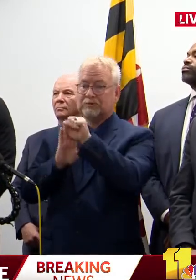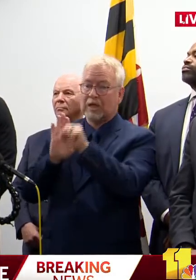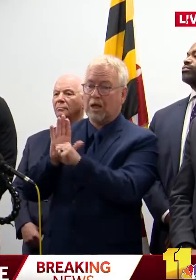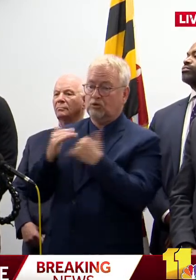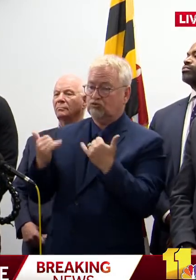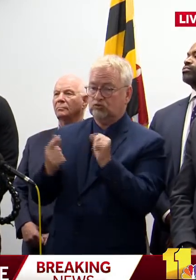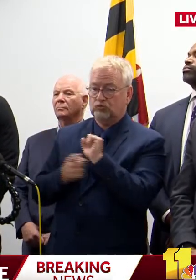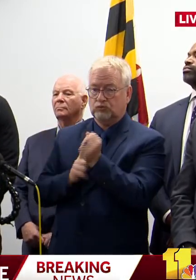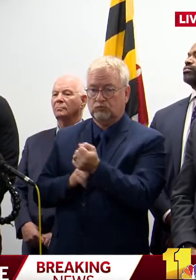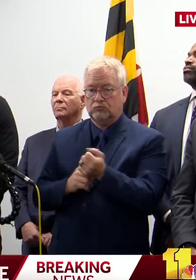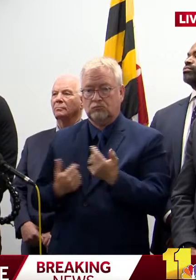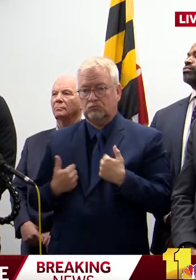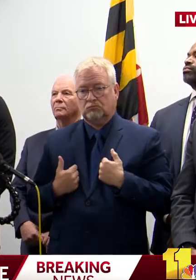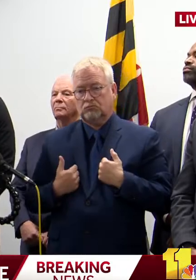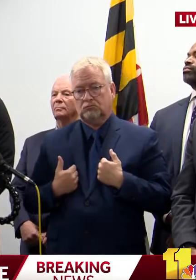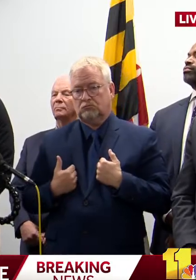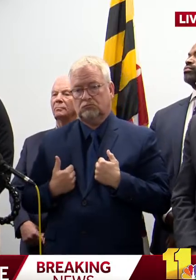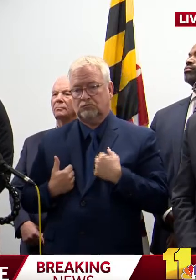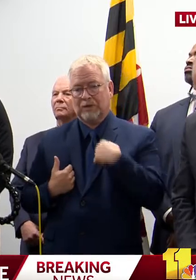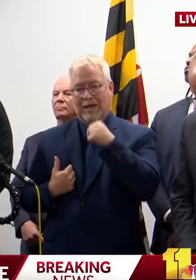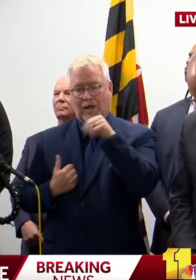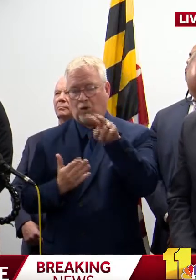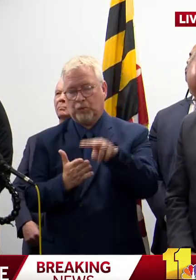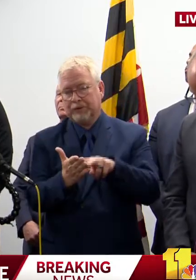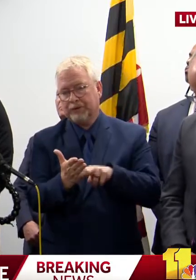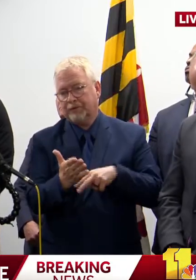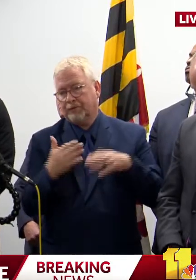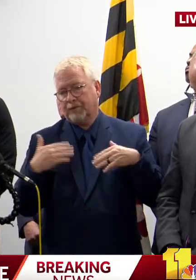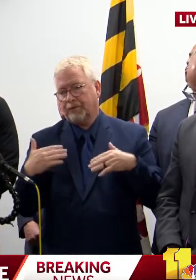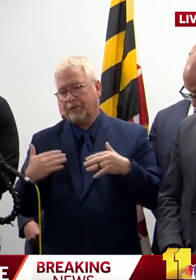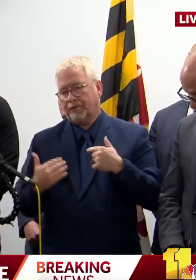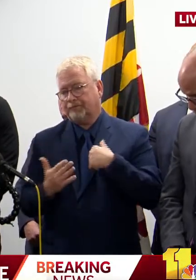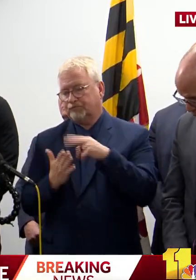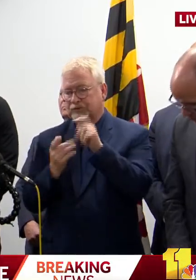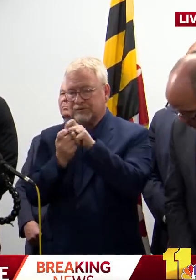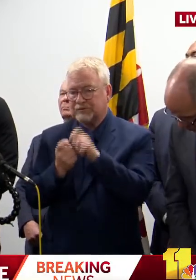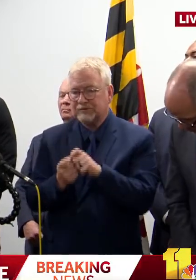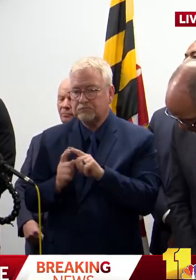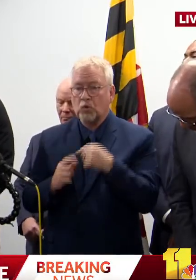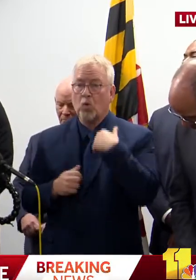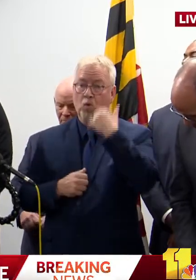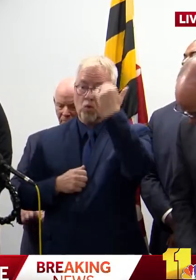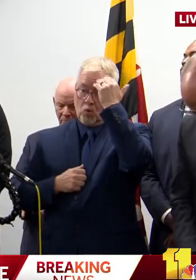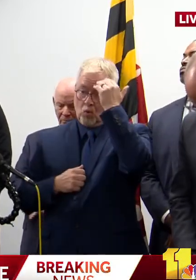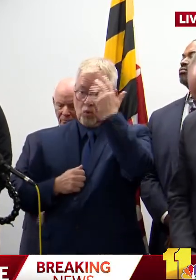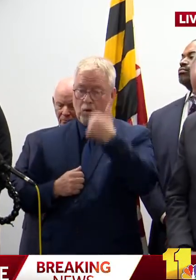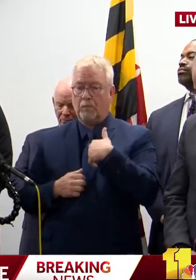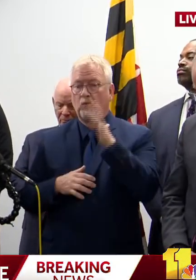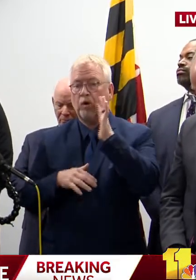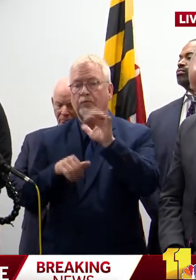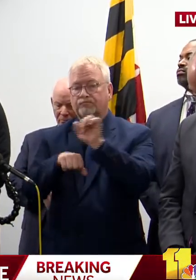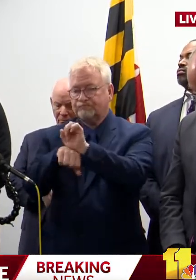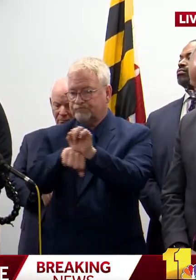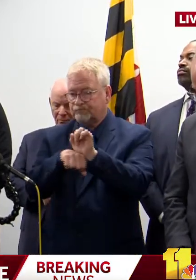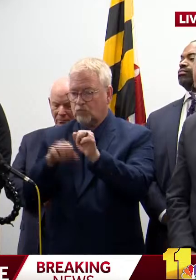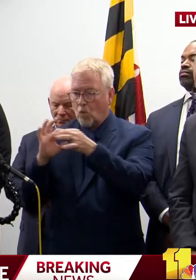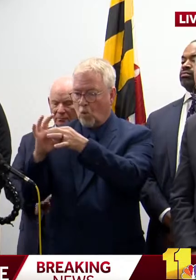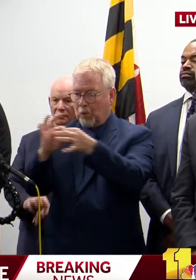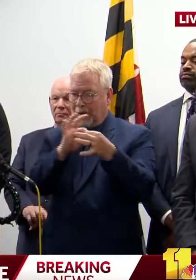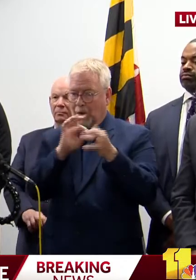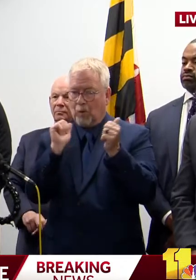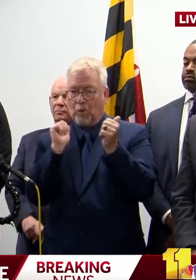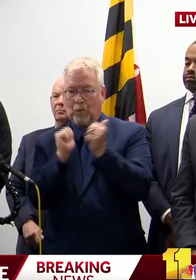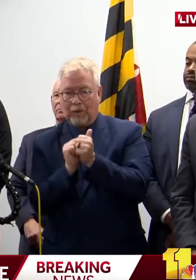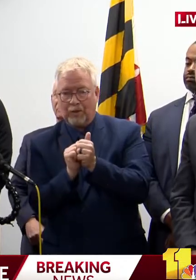not gone through the Port Act in detail. The thing that I know is that we will work in coordination with the General